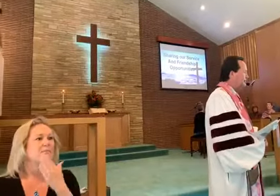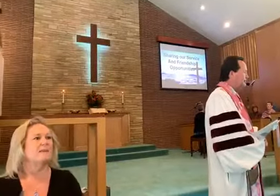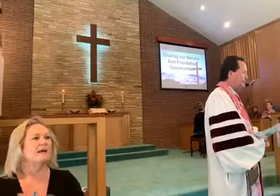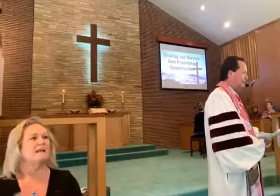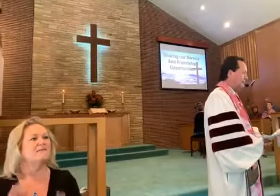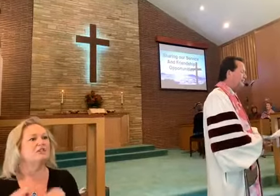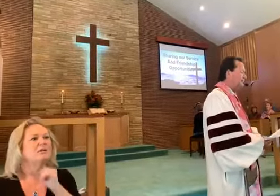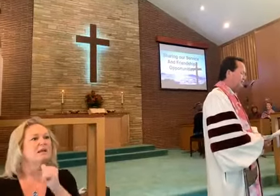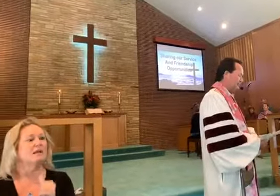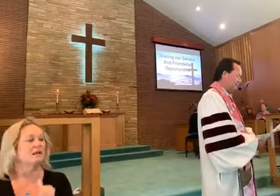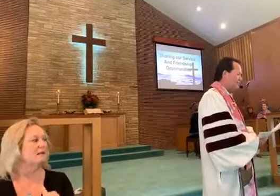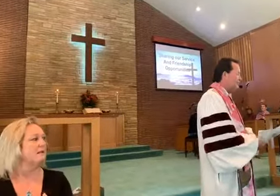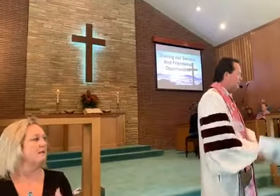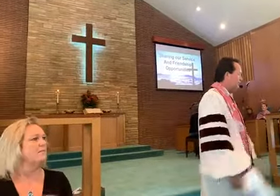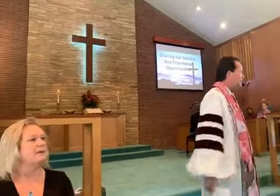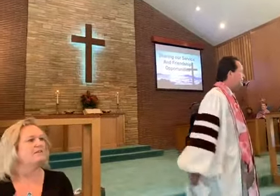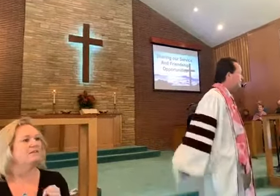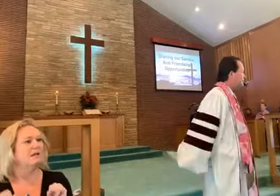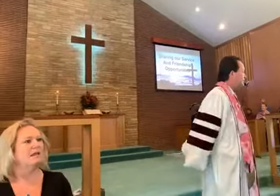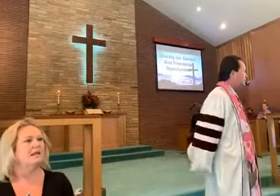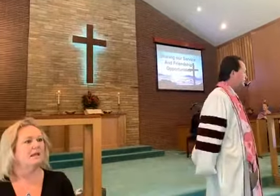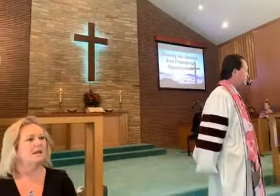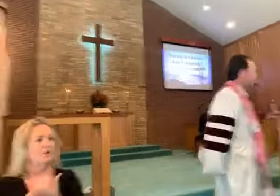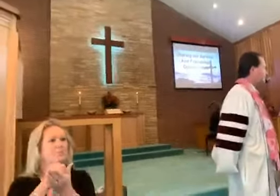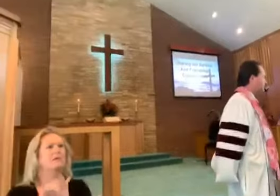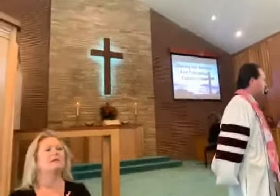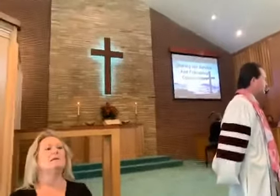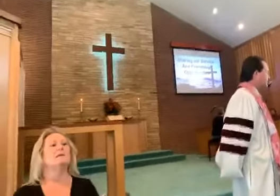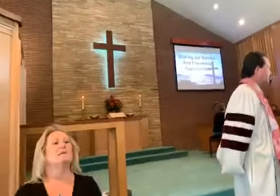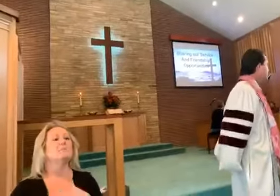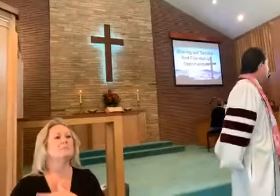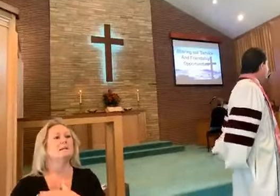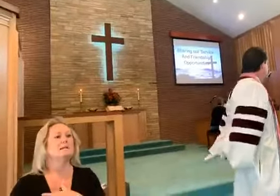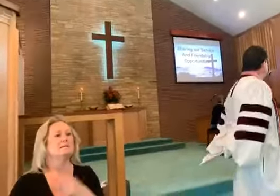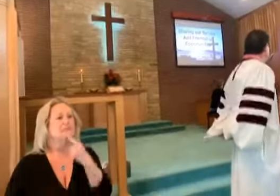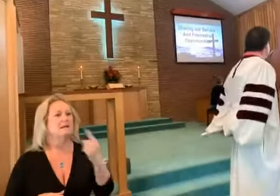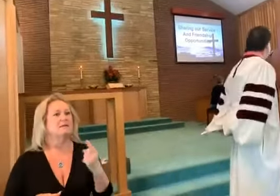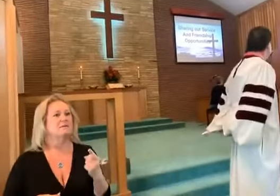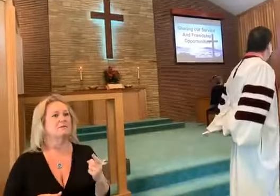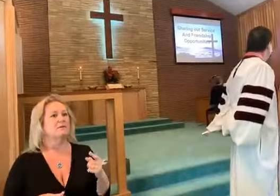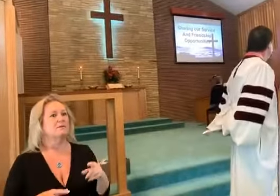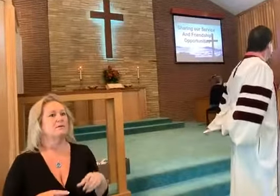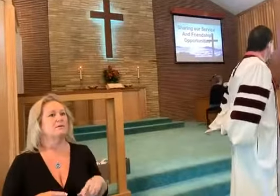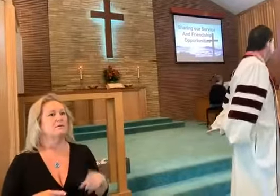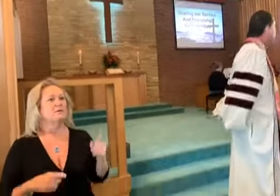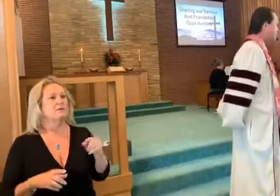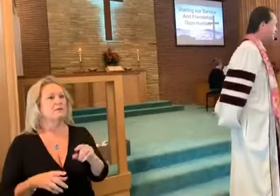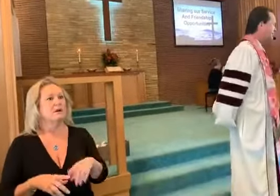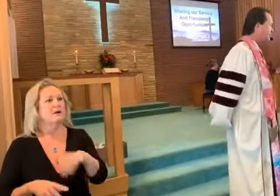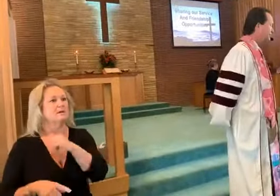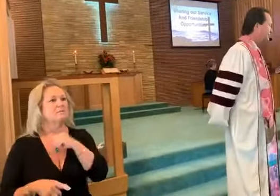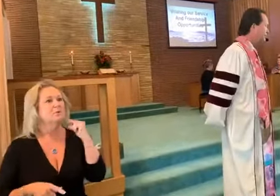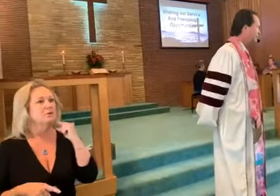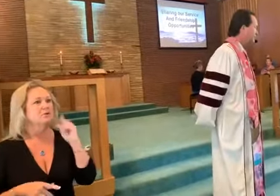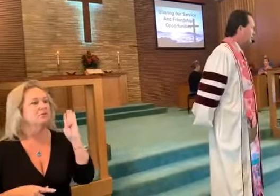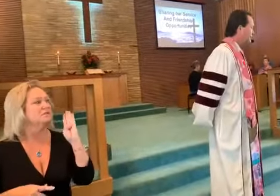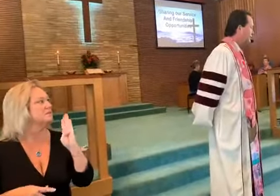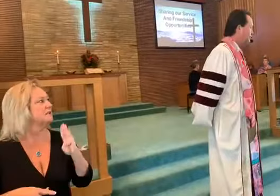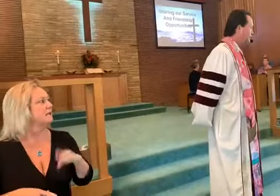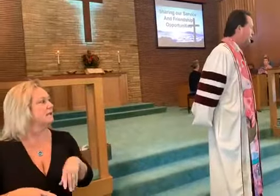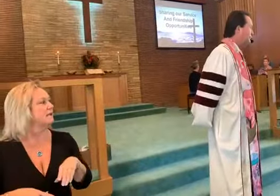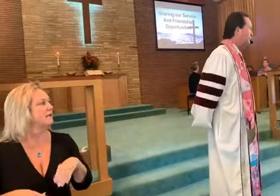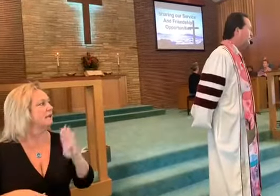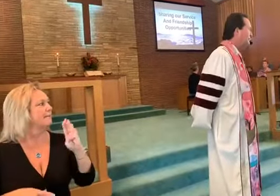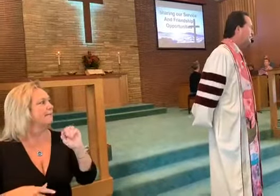say, I can't. But if you can respond, do respond to me or to Barbara in the office or to Bruce. And I